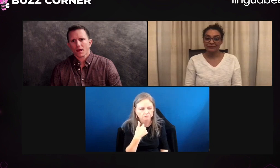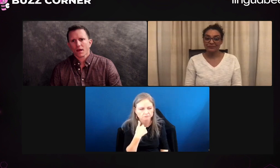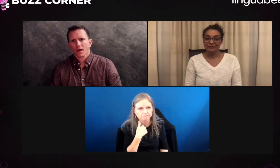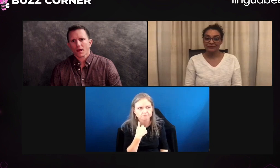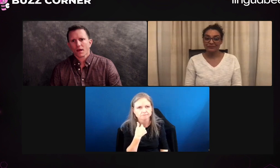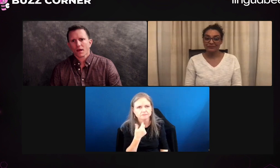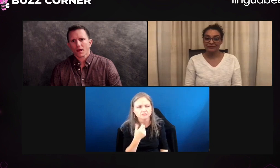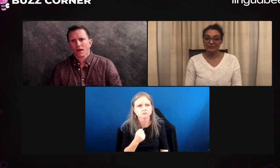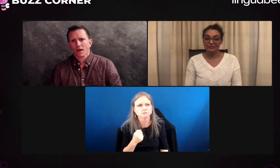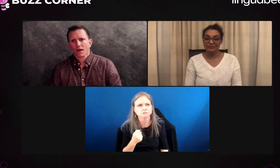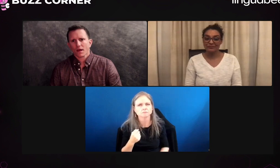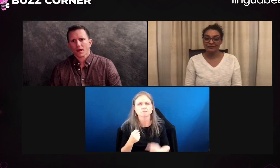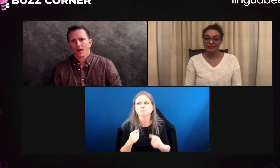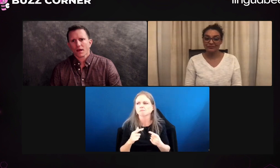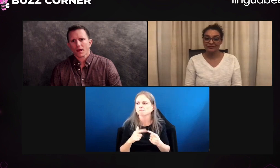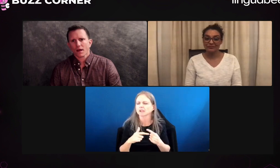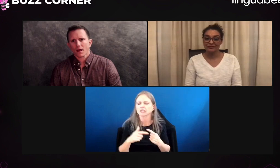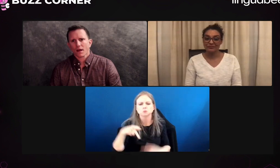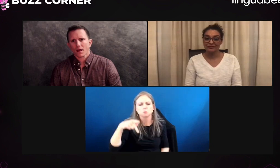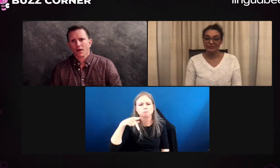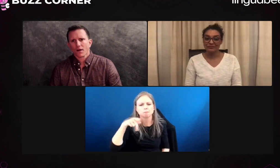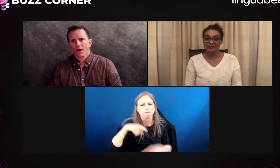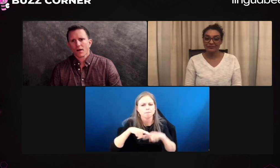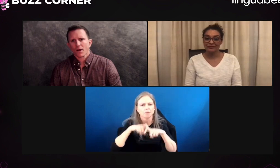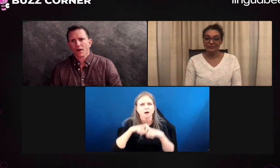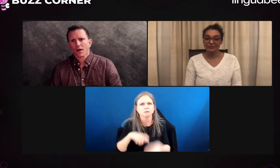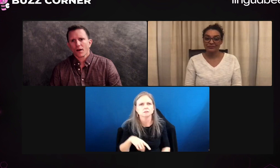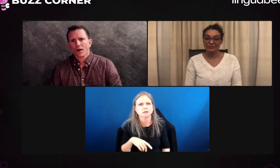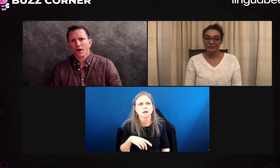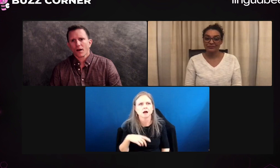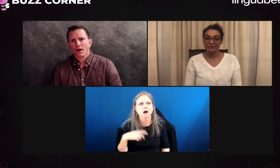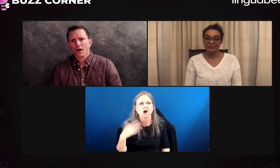away and watch the interpreter.